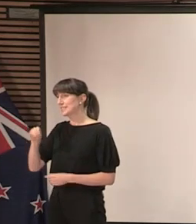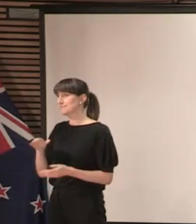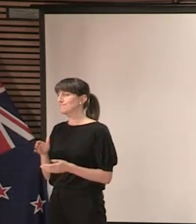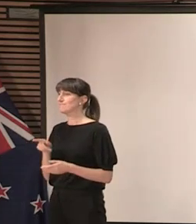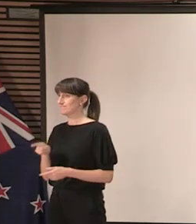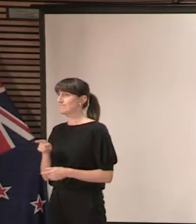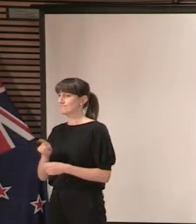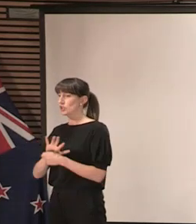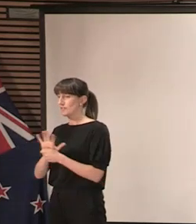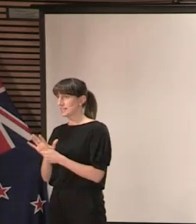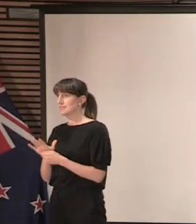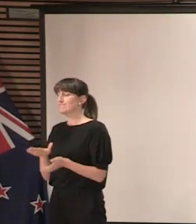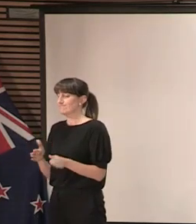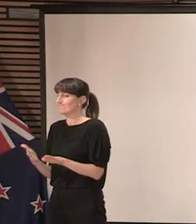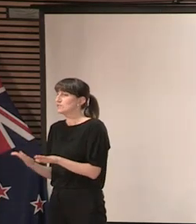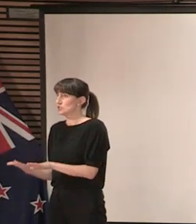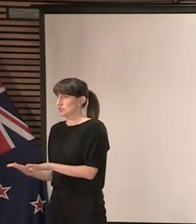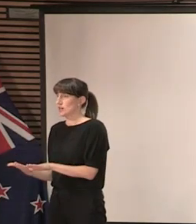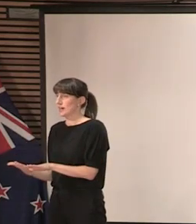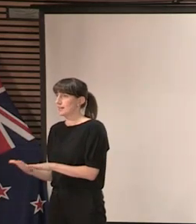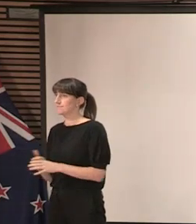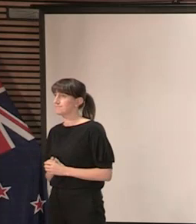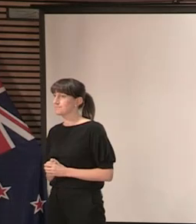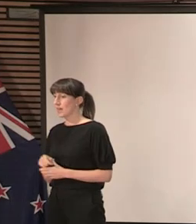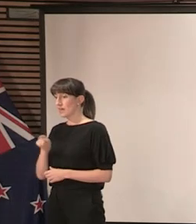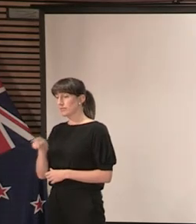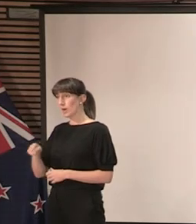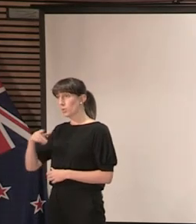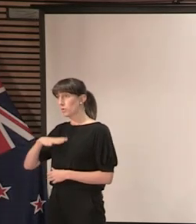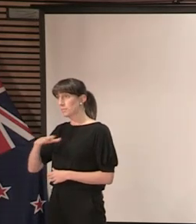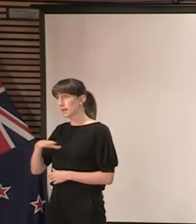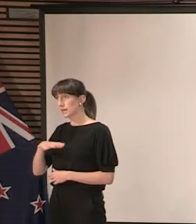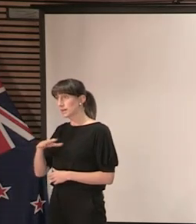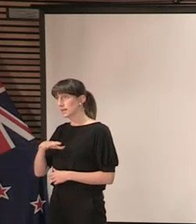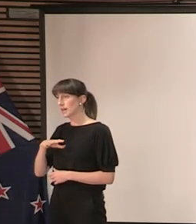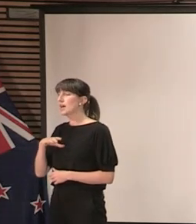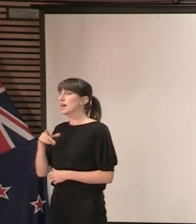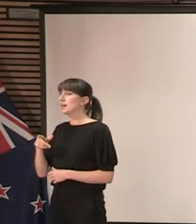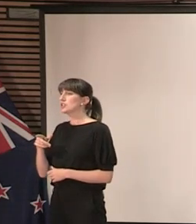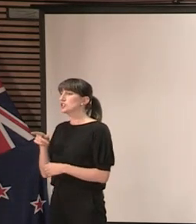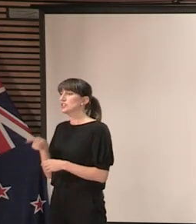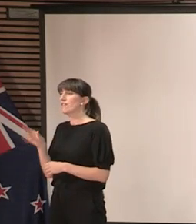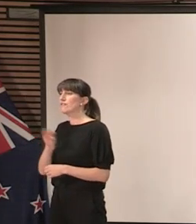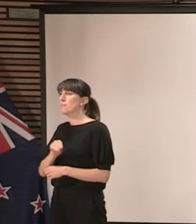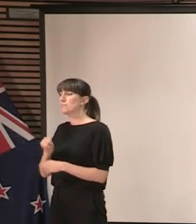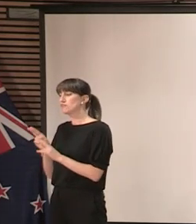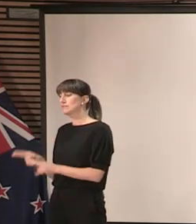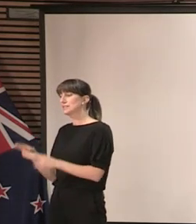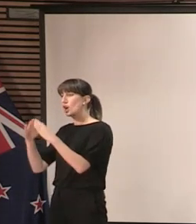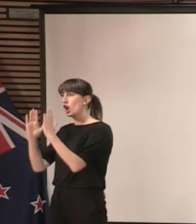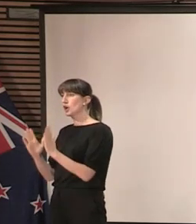infection. This woman was one of 6 residents from St Margaret's Hospital and Rest Home in Te Atatu in